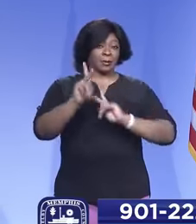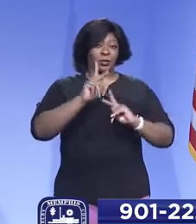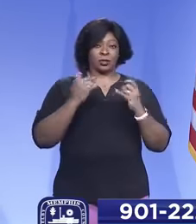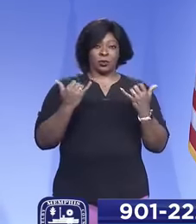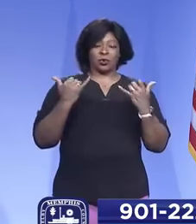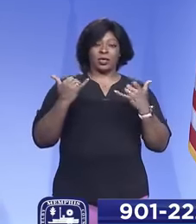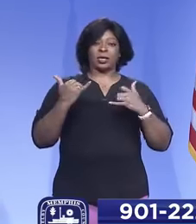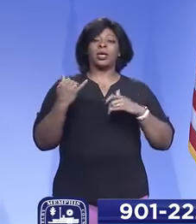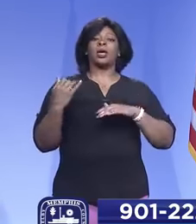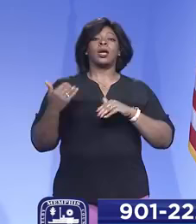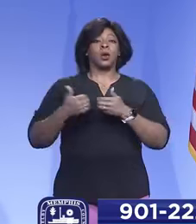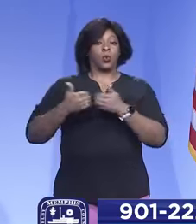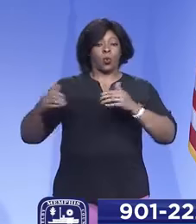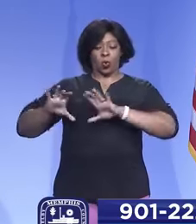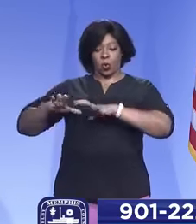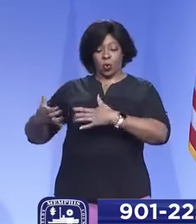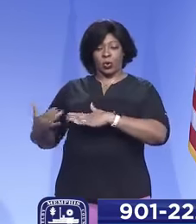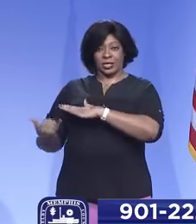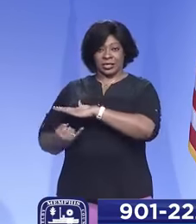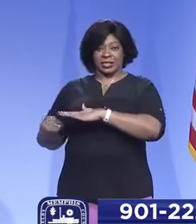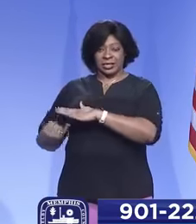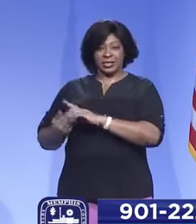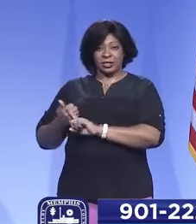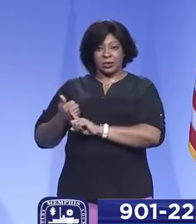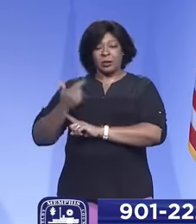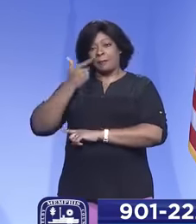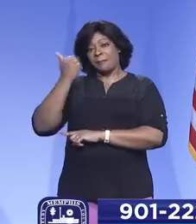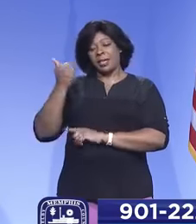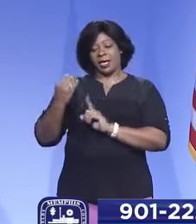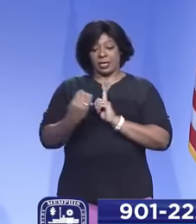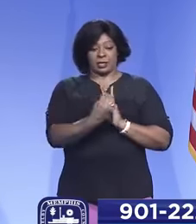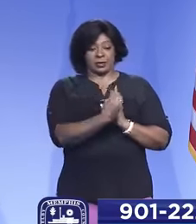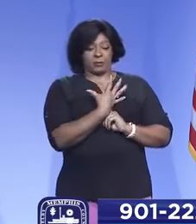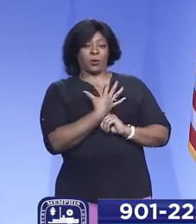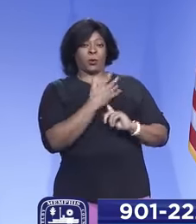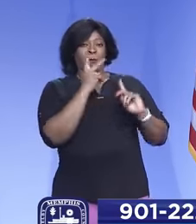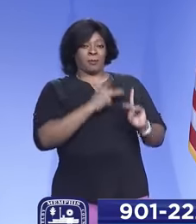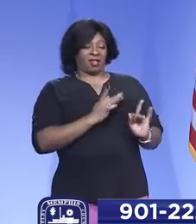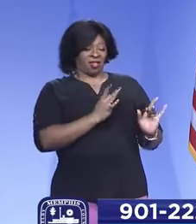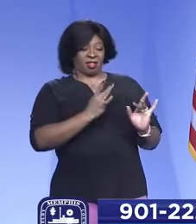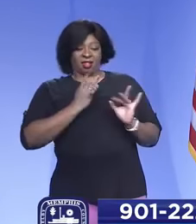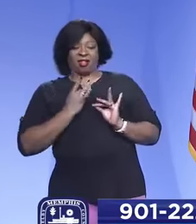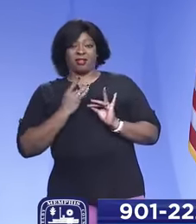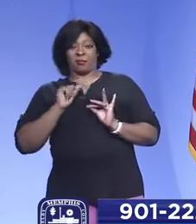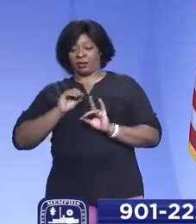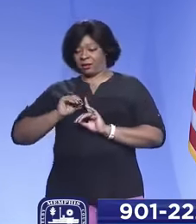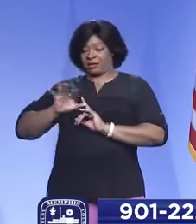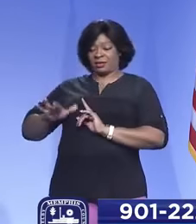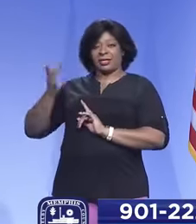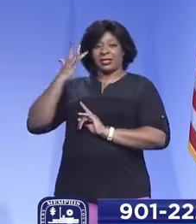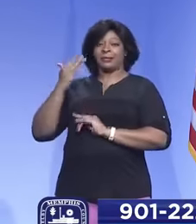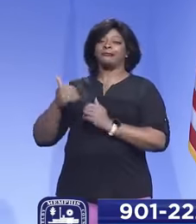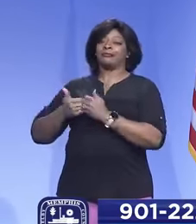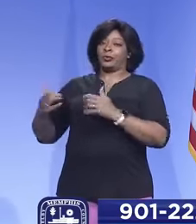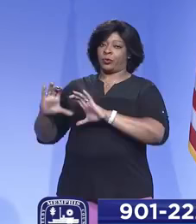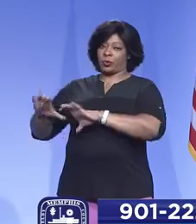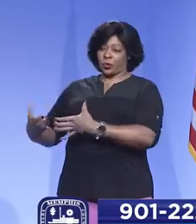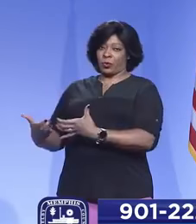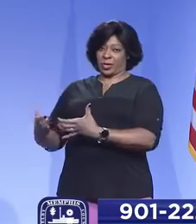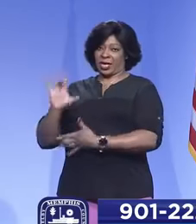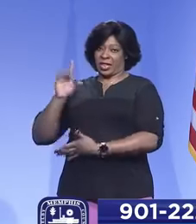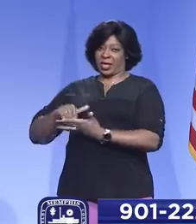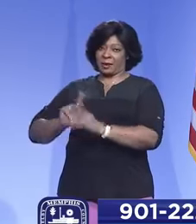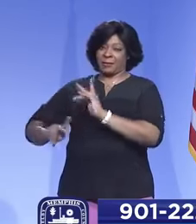are in quarantine at the current time because they've been exposed to somebody who was actively infectious. I'm going to